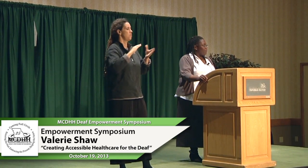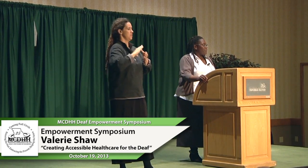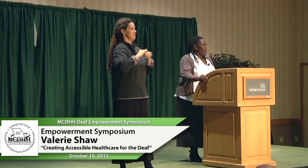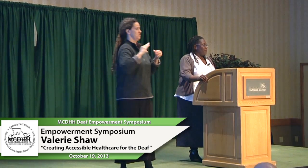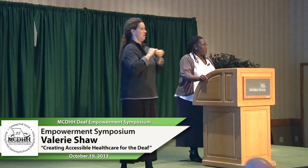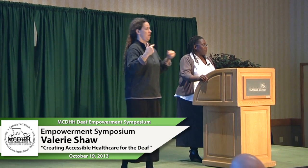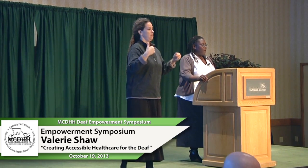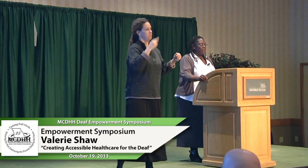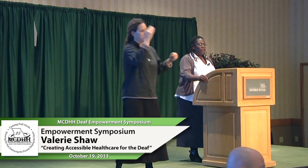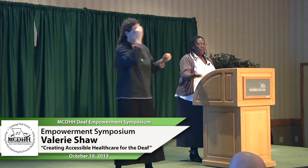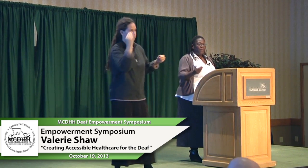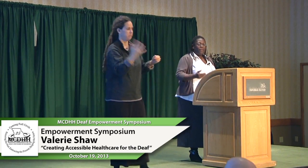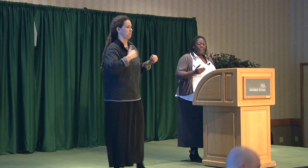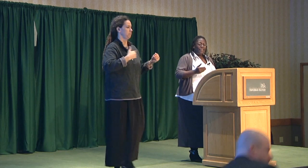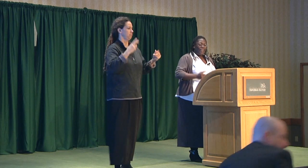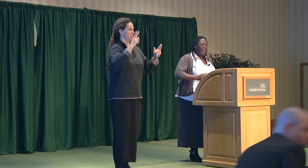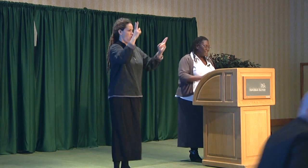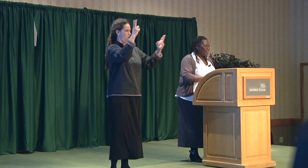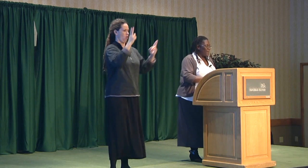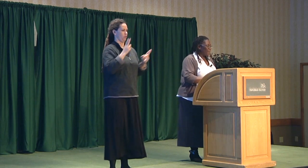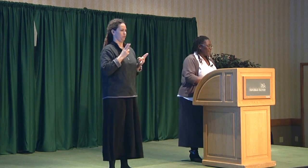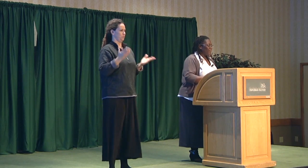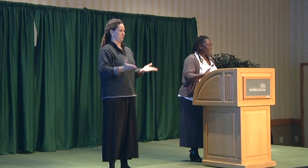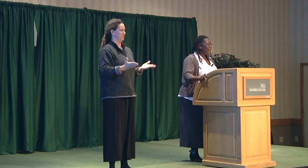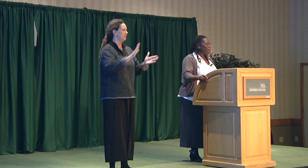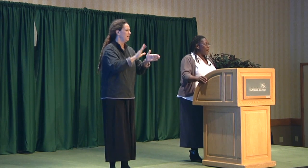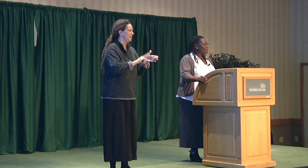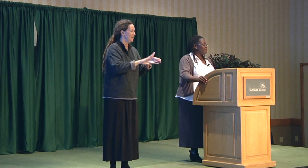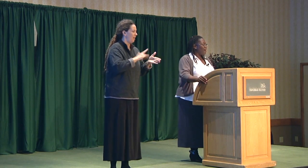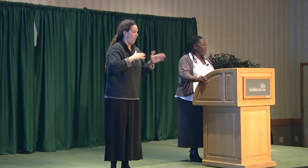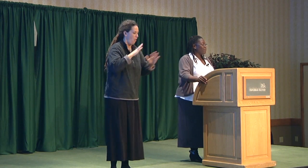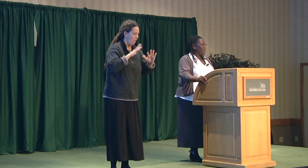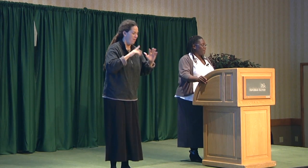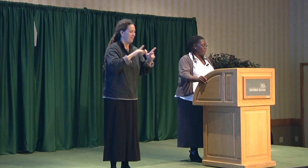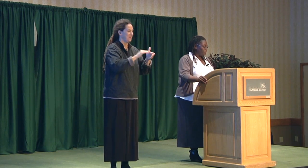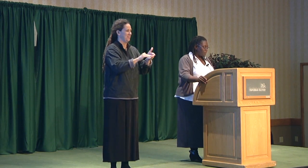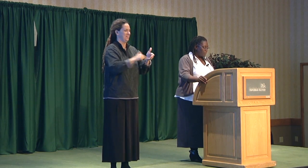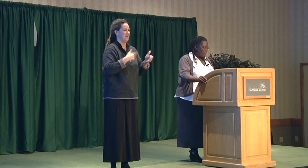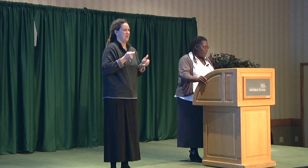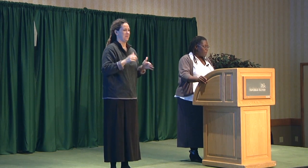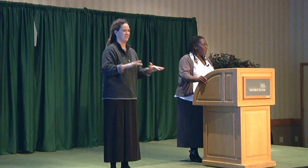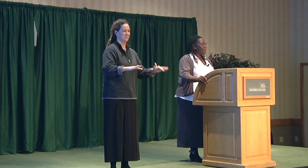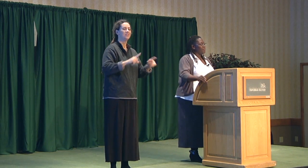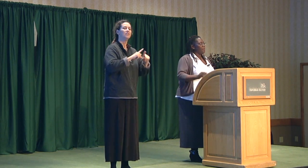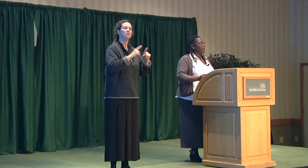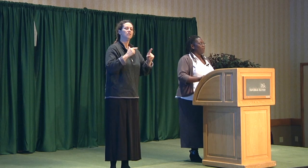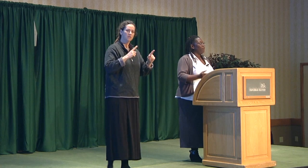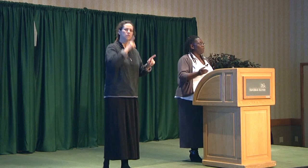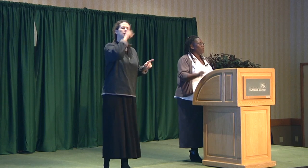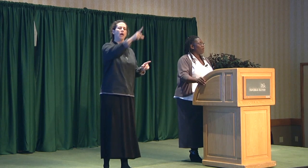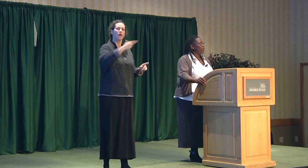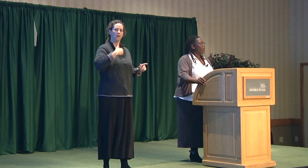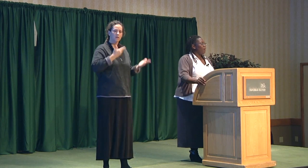am honored to be here to ask, excuse me, I'm a little nervous. I am honored to be here. Being asked to speak